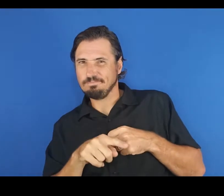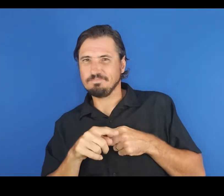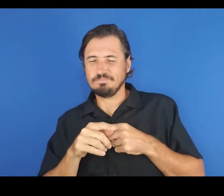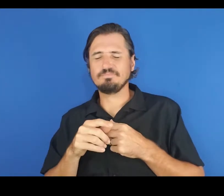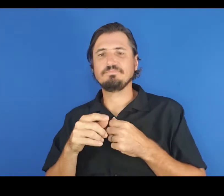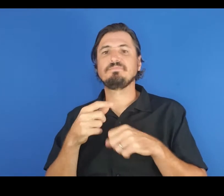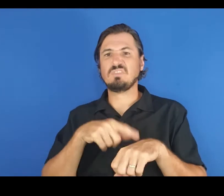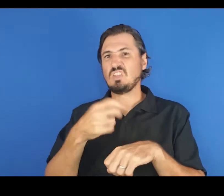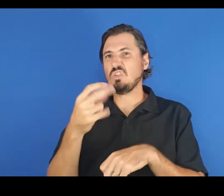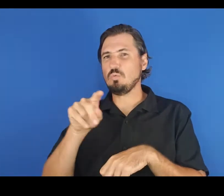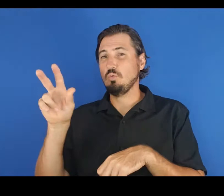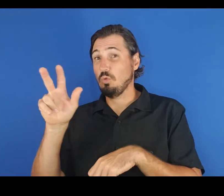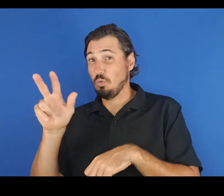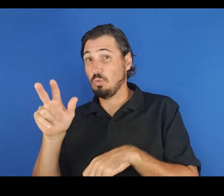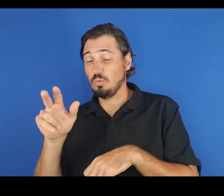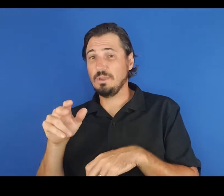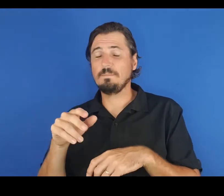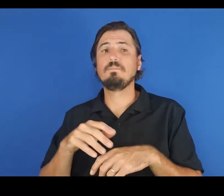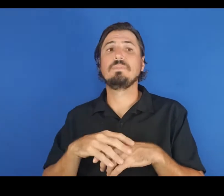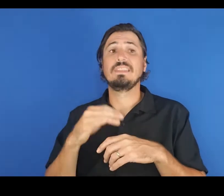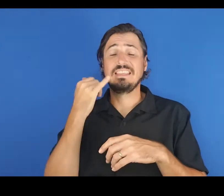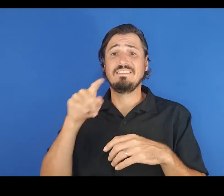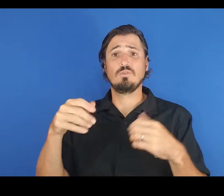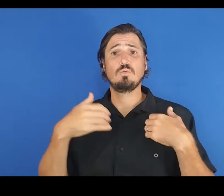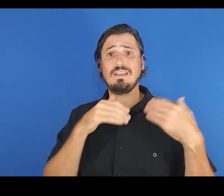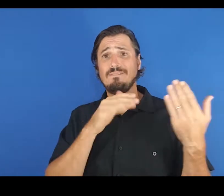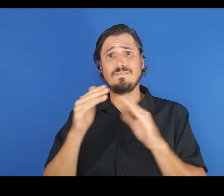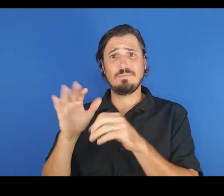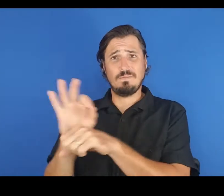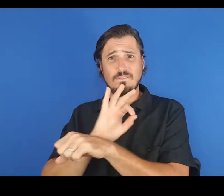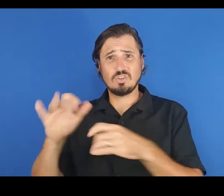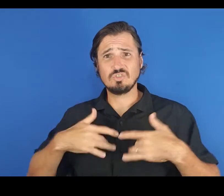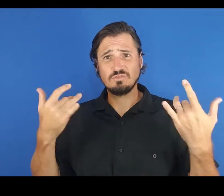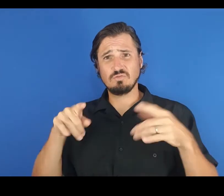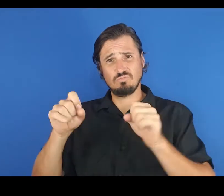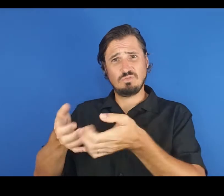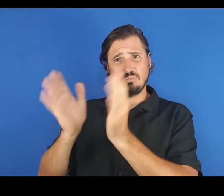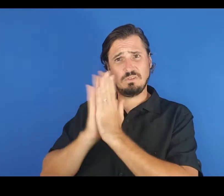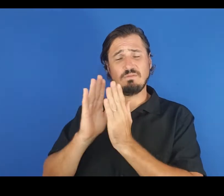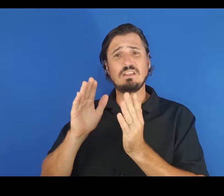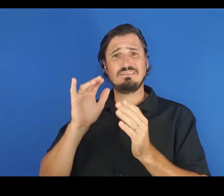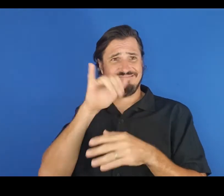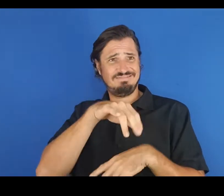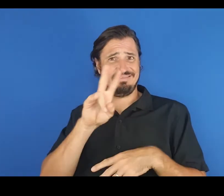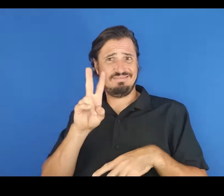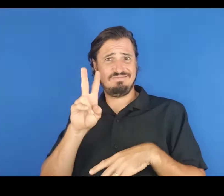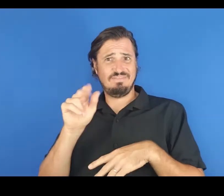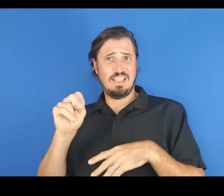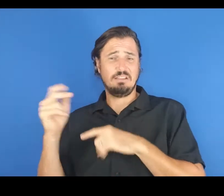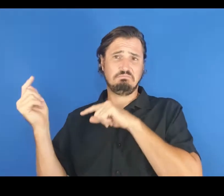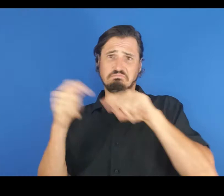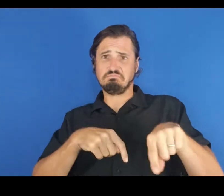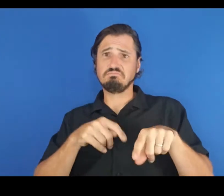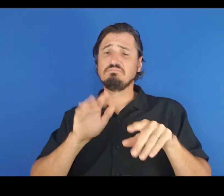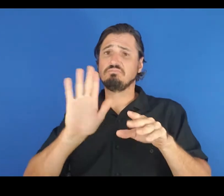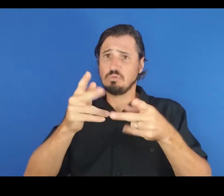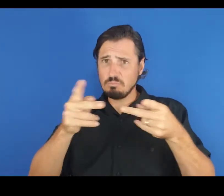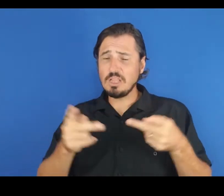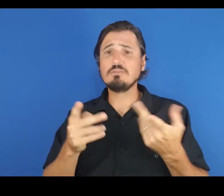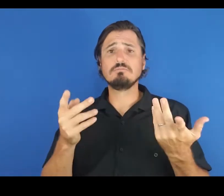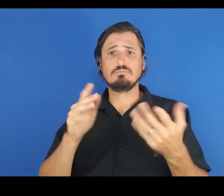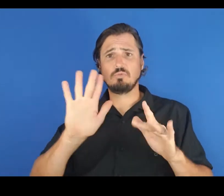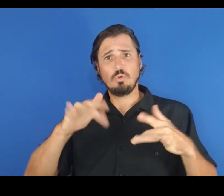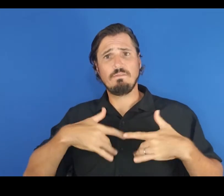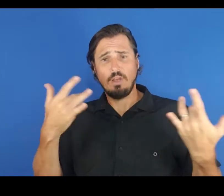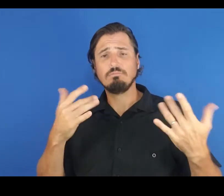day. If you're holding a community function, you can request the Department of Health's mobile van to offer free vaccines to adults